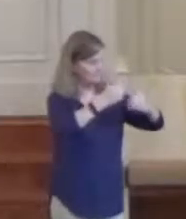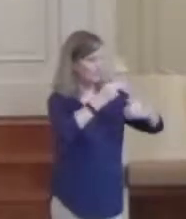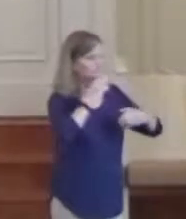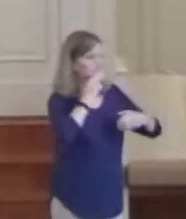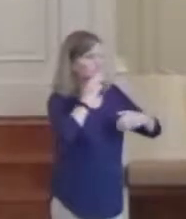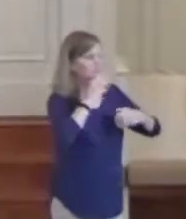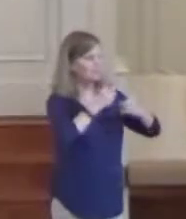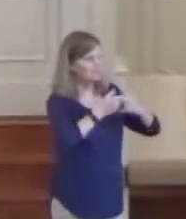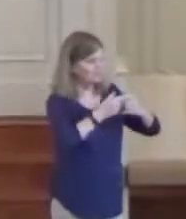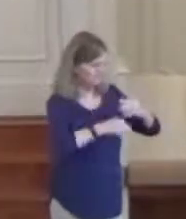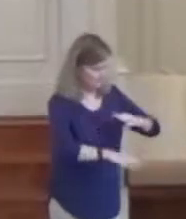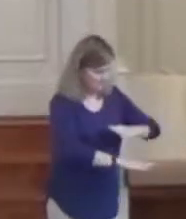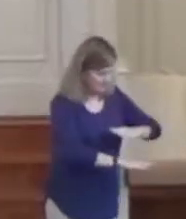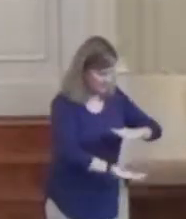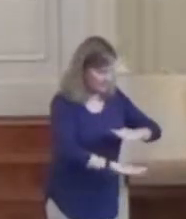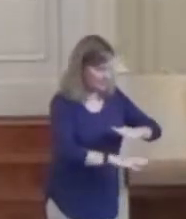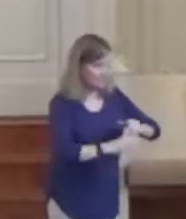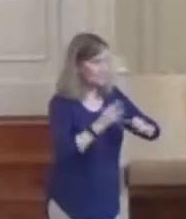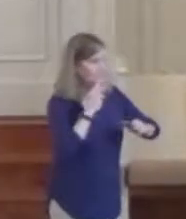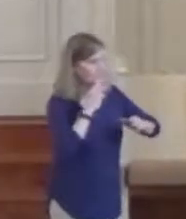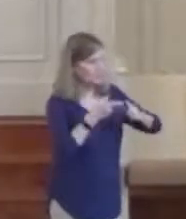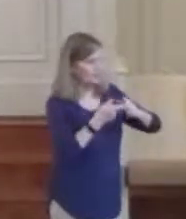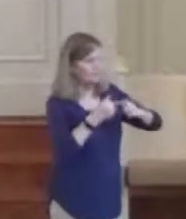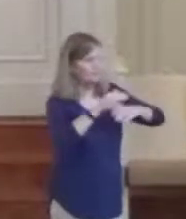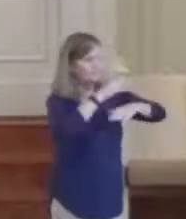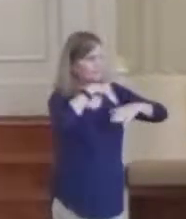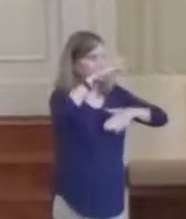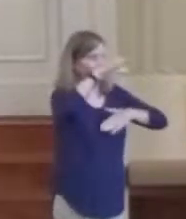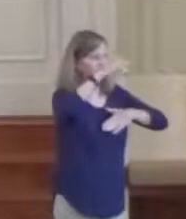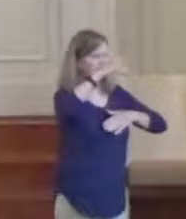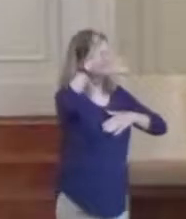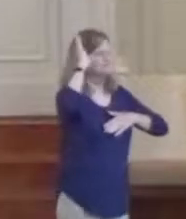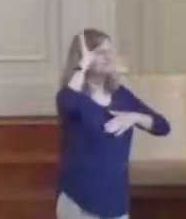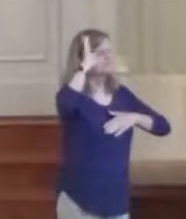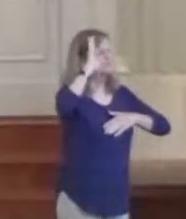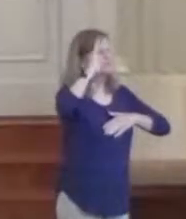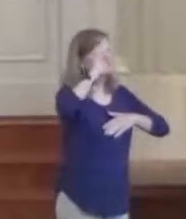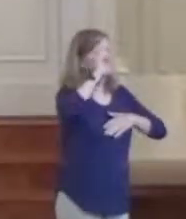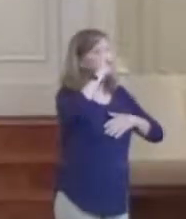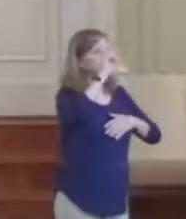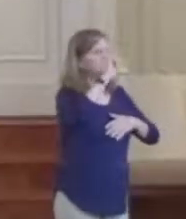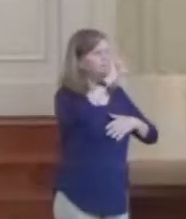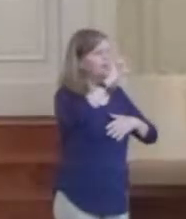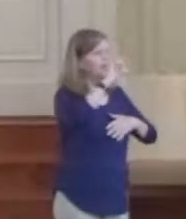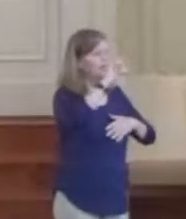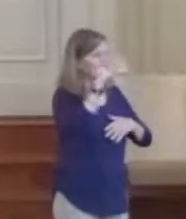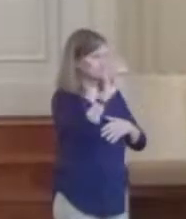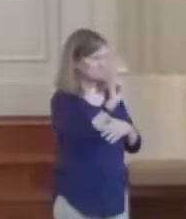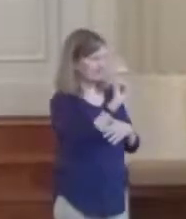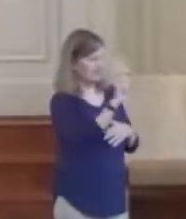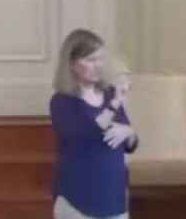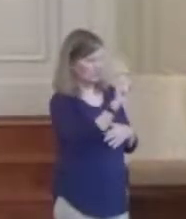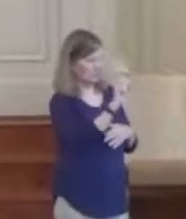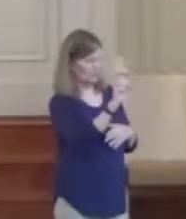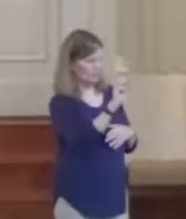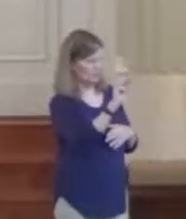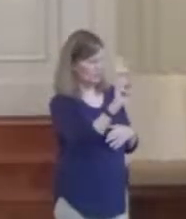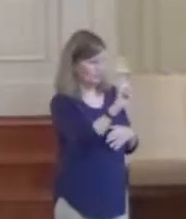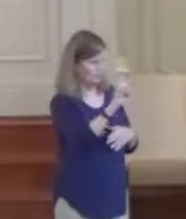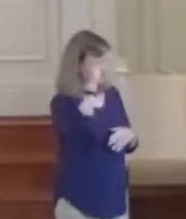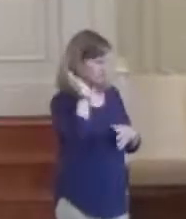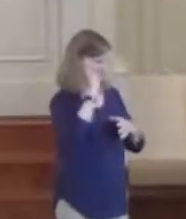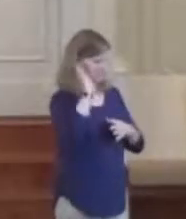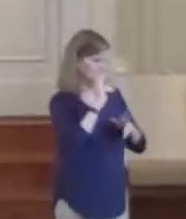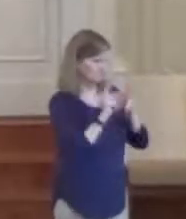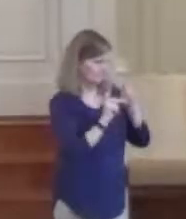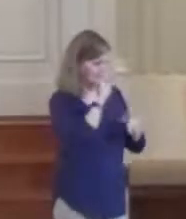waters of above. In the ancient conception, the sky was actually a dome. This is the way that ancient people believed.